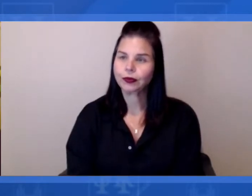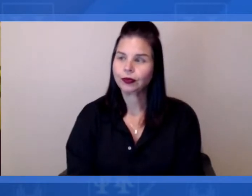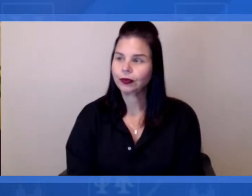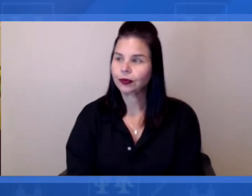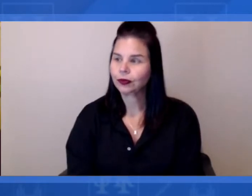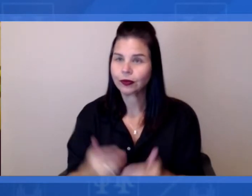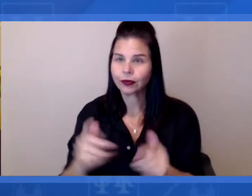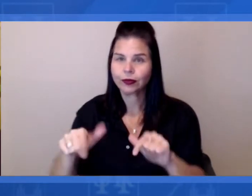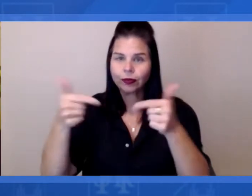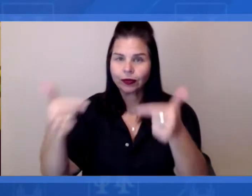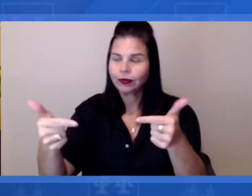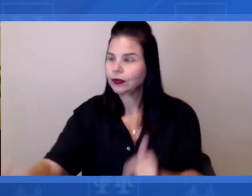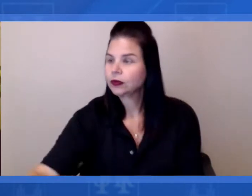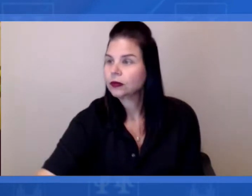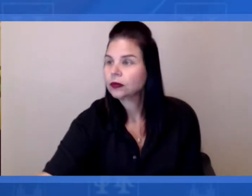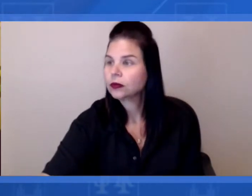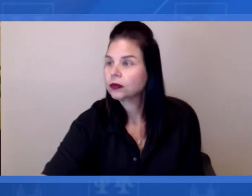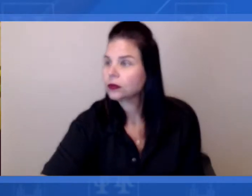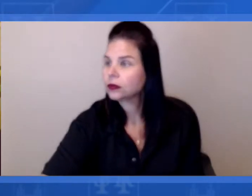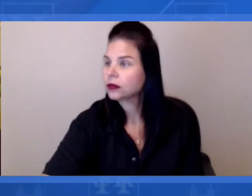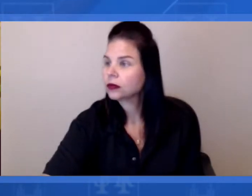Over to you, Shahan.